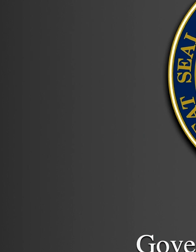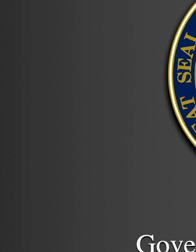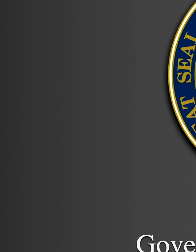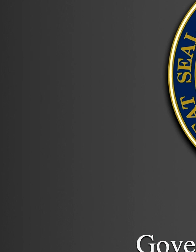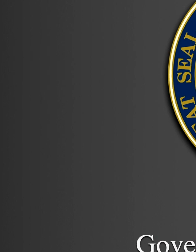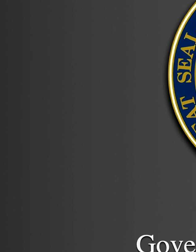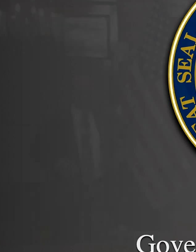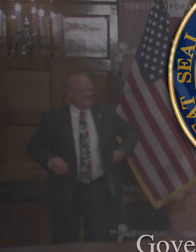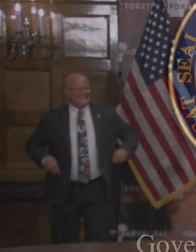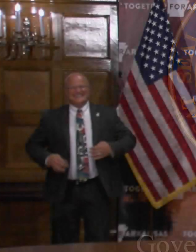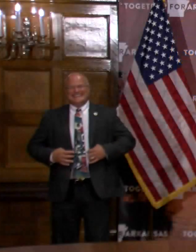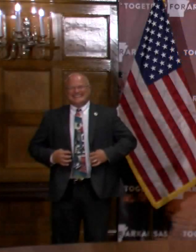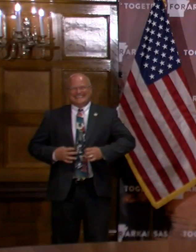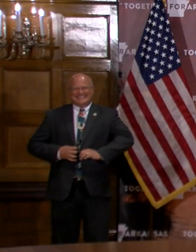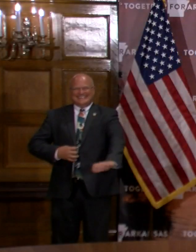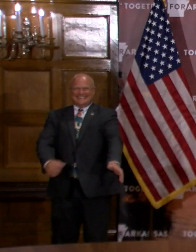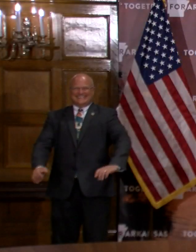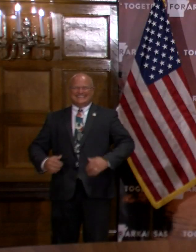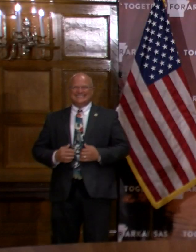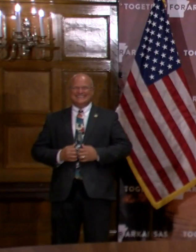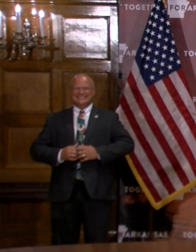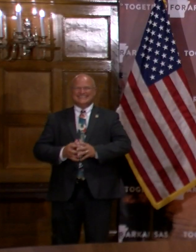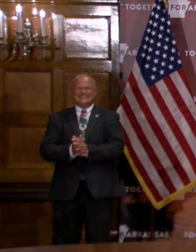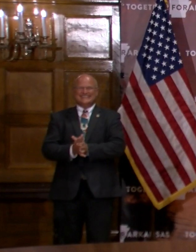Hello, Eddie. Good afternoon, Governor. Good afternoon.